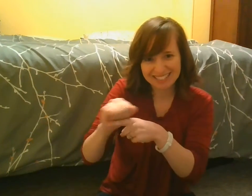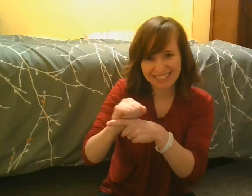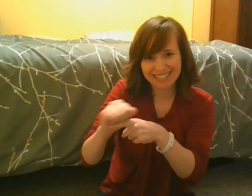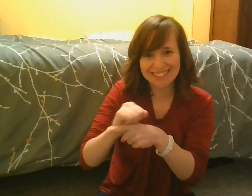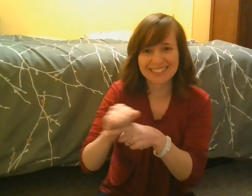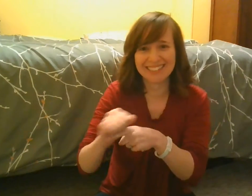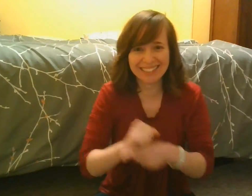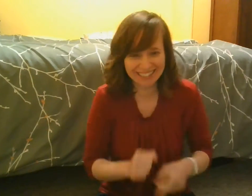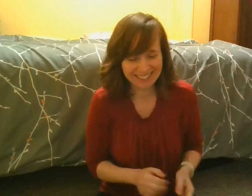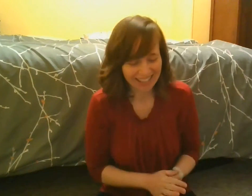practicing.